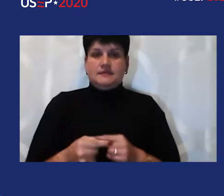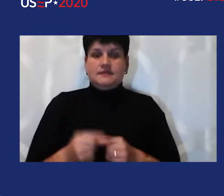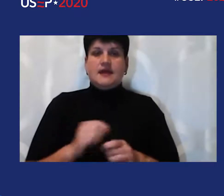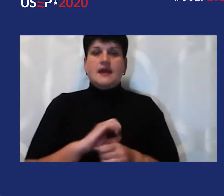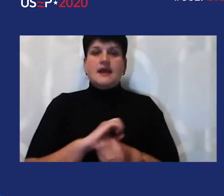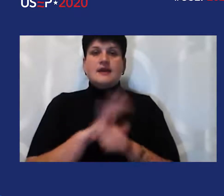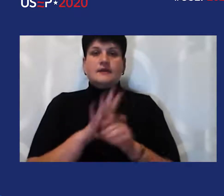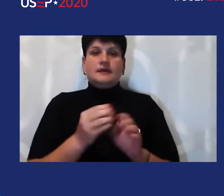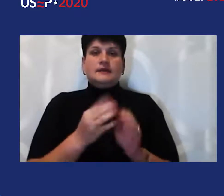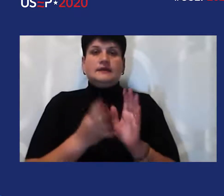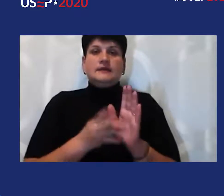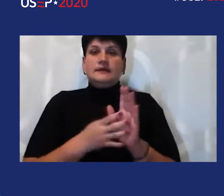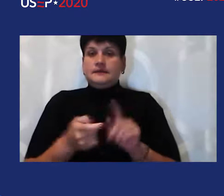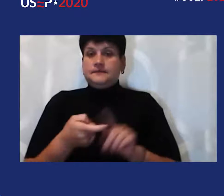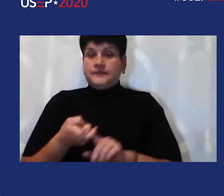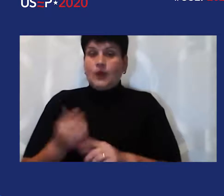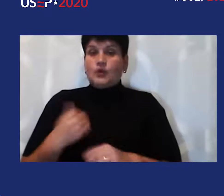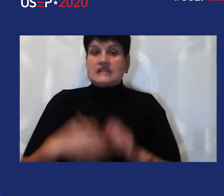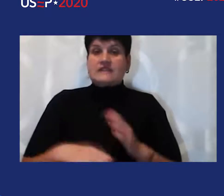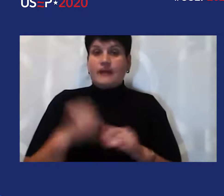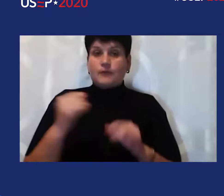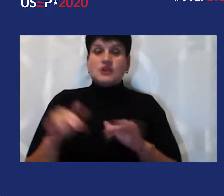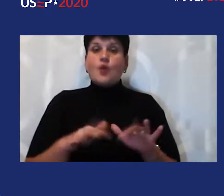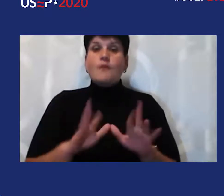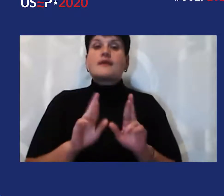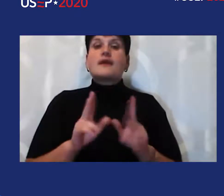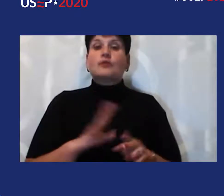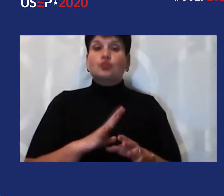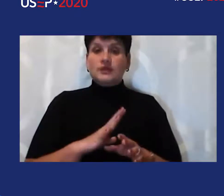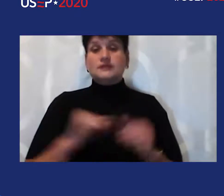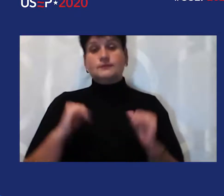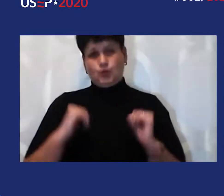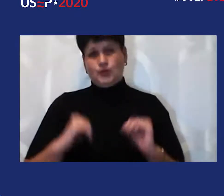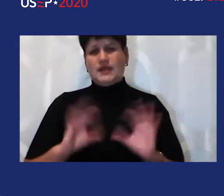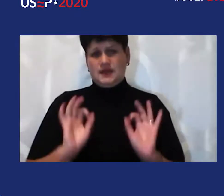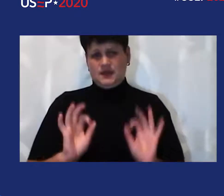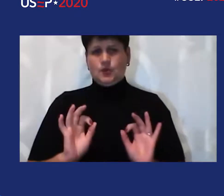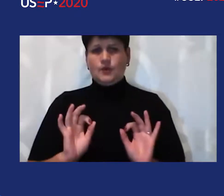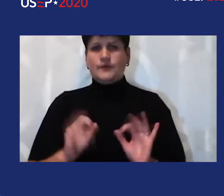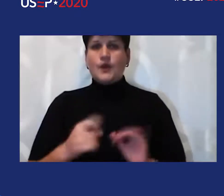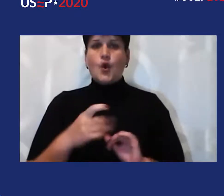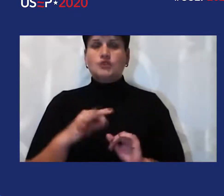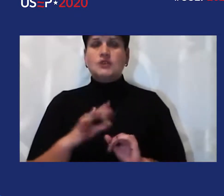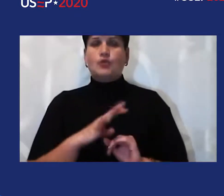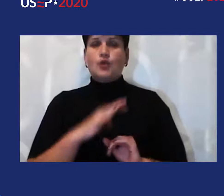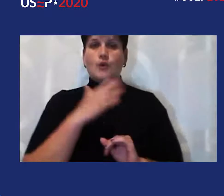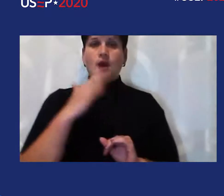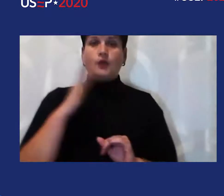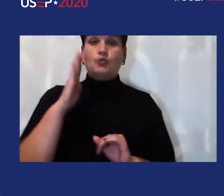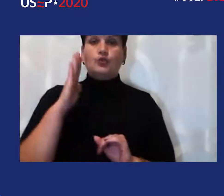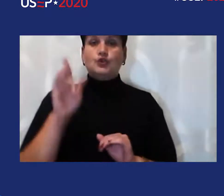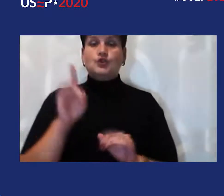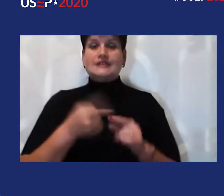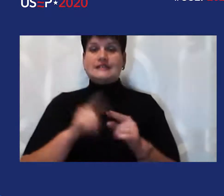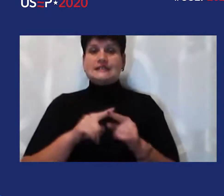which can be related as one of the consequences, described as one of the consequences of